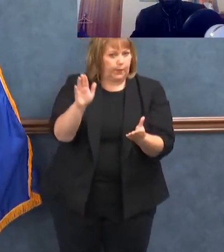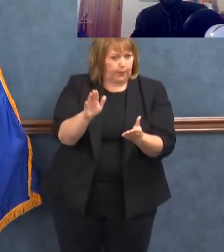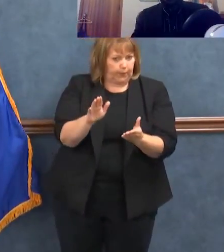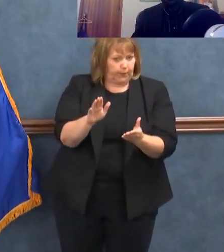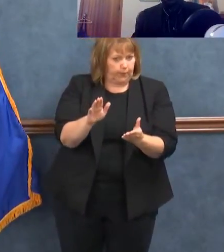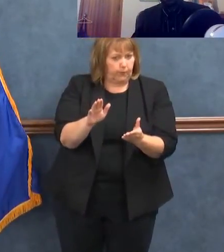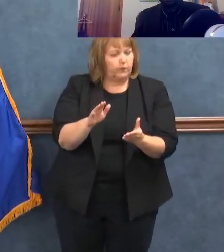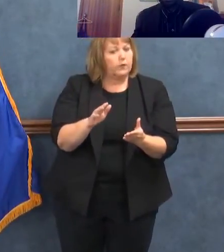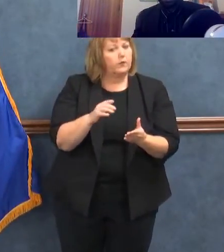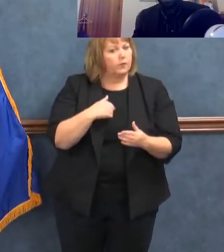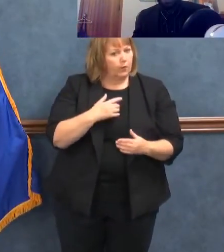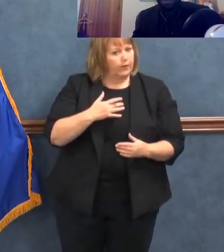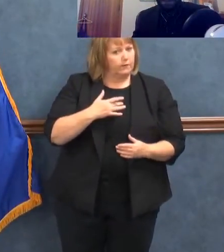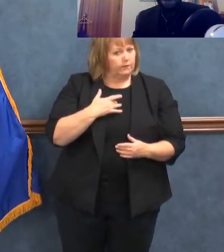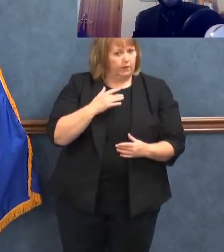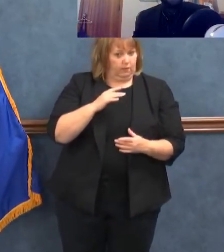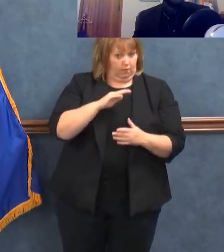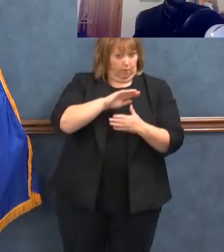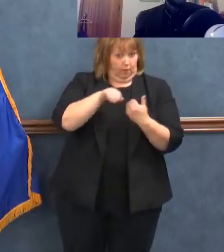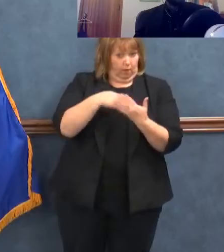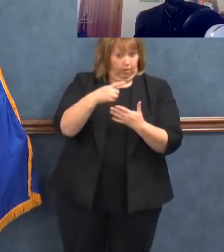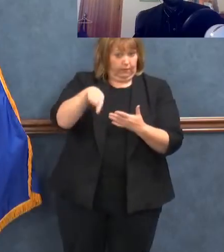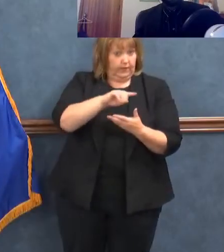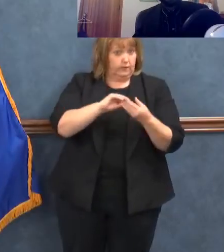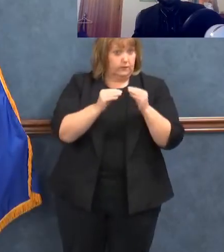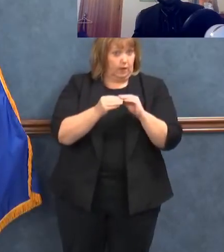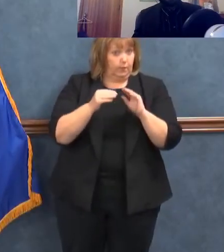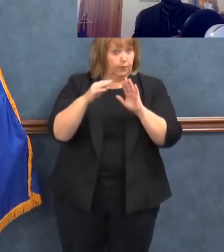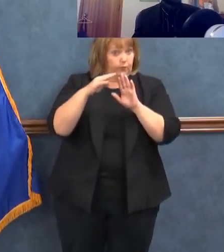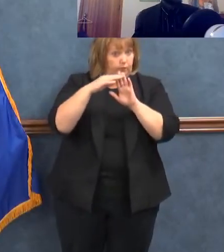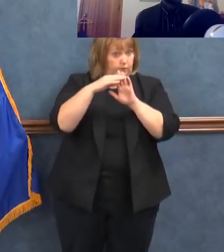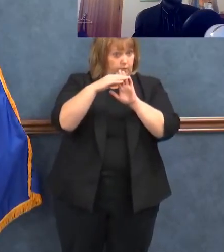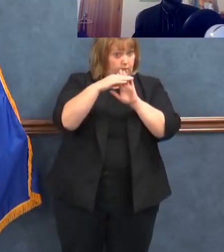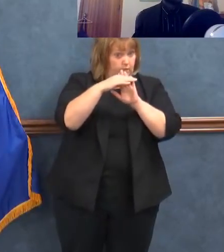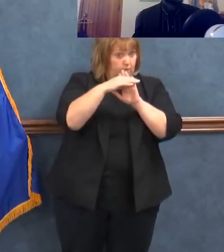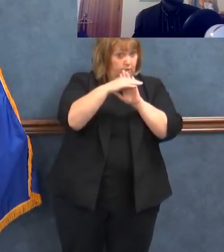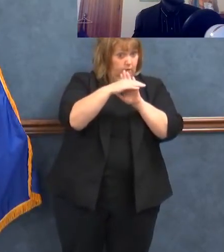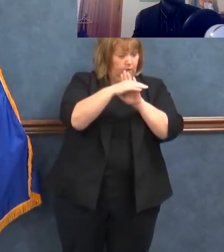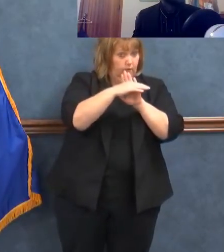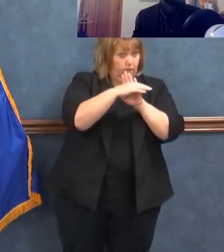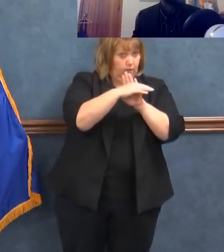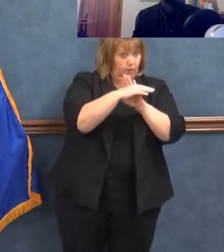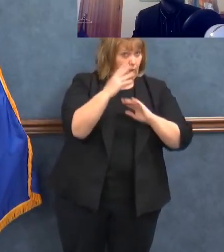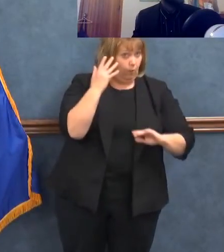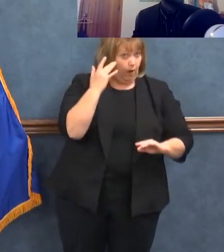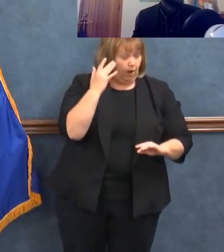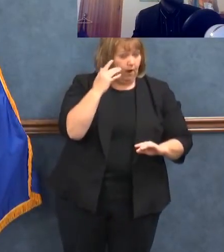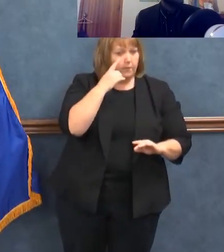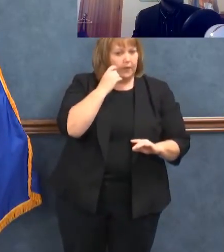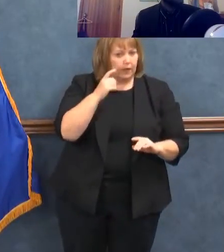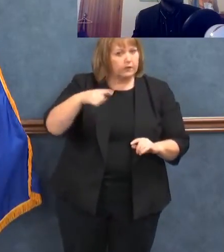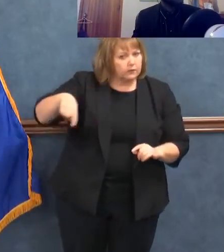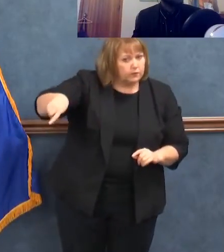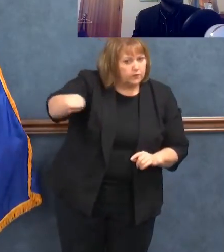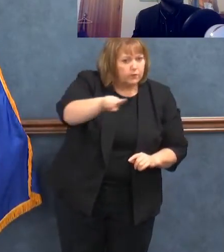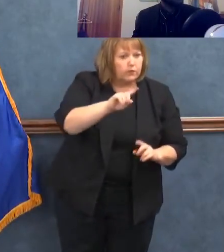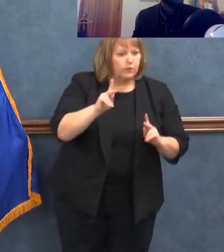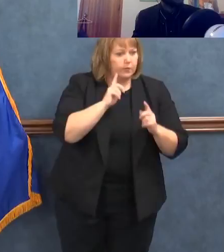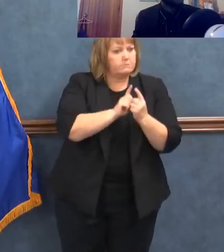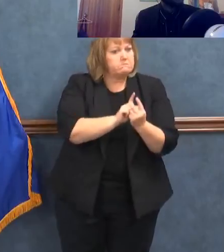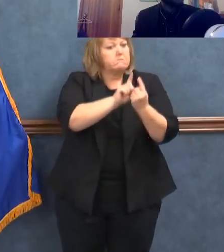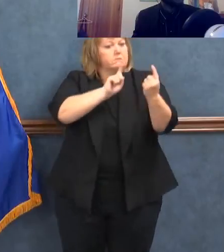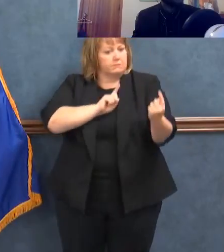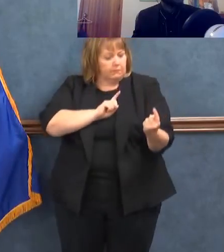forward progress is a direct result of some of the previous mitigation measures that we have put in place, like mandatory